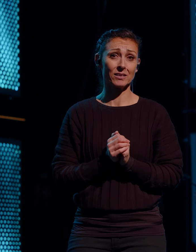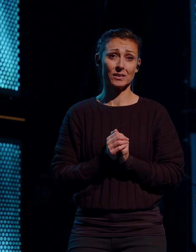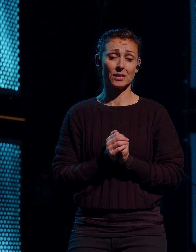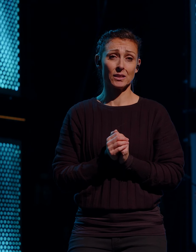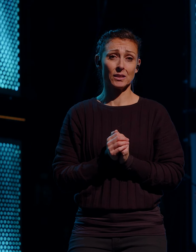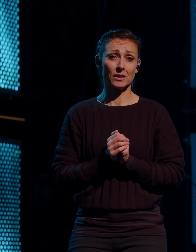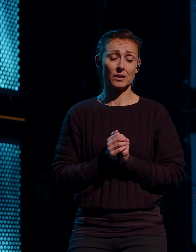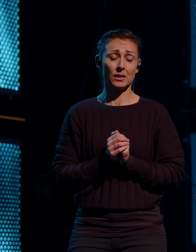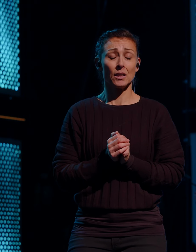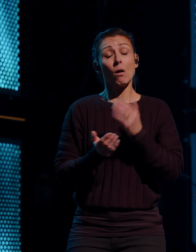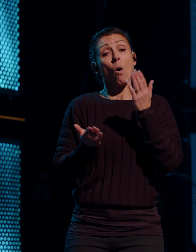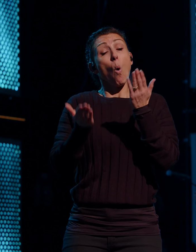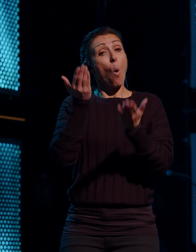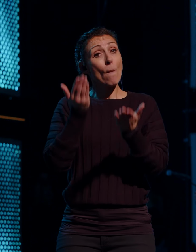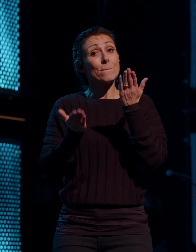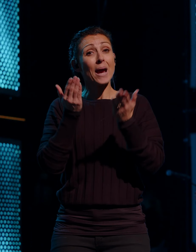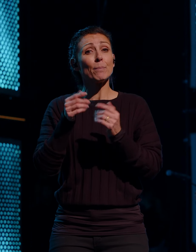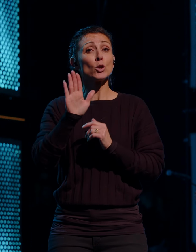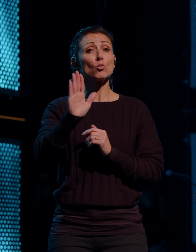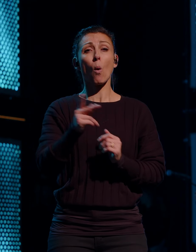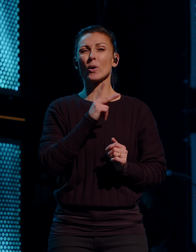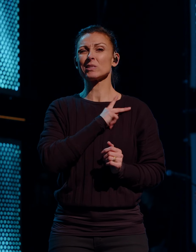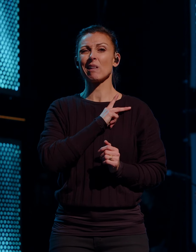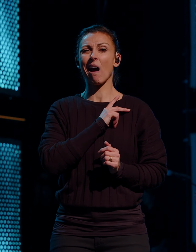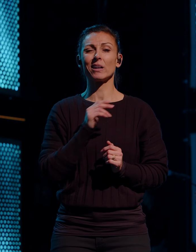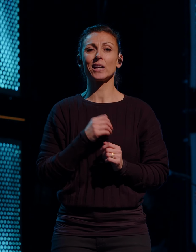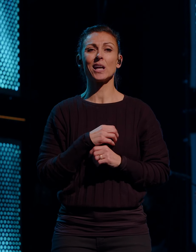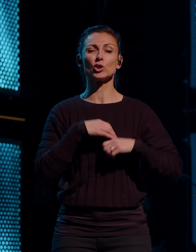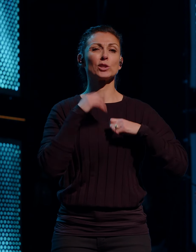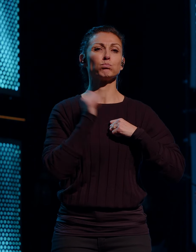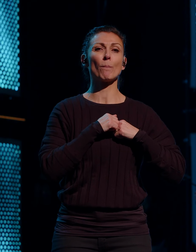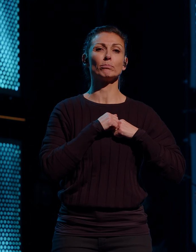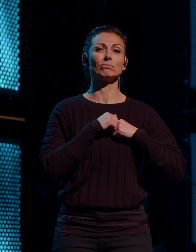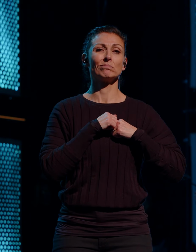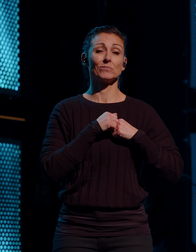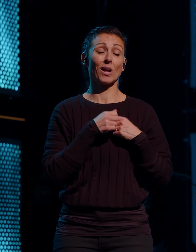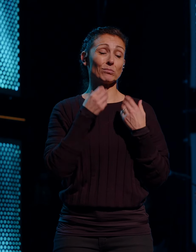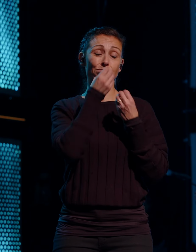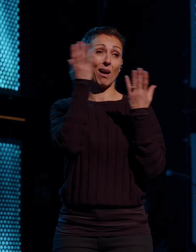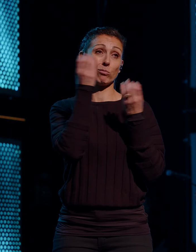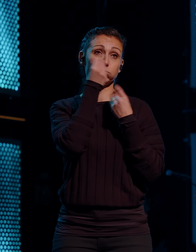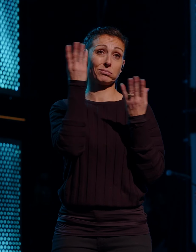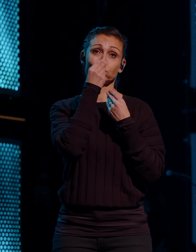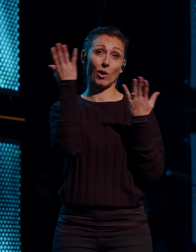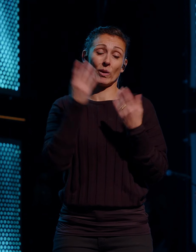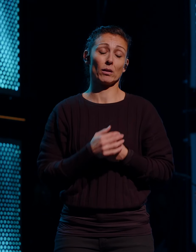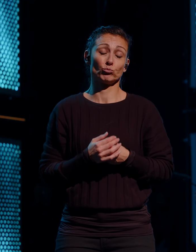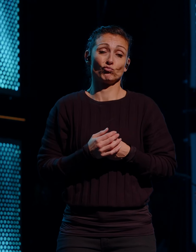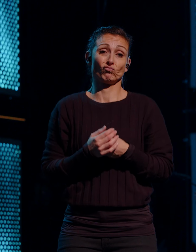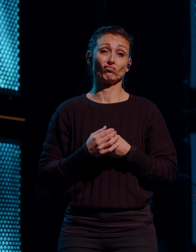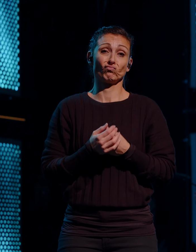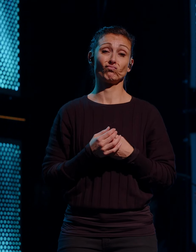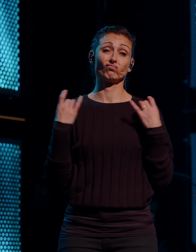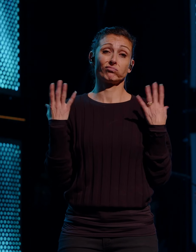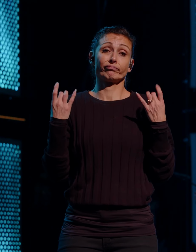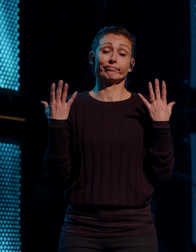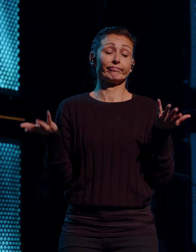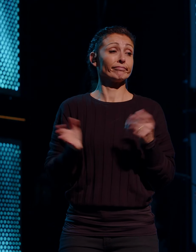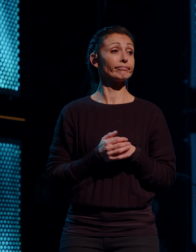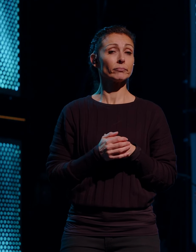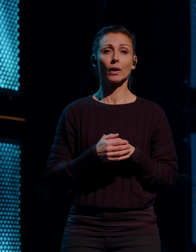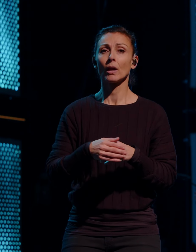just so indifferent. You don't even want to hear this, but God has a way of opening your heart. He can open your heart and make you understand. How can I not say,